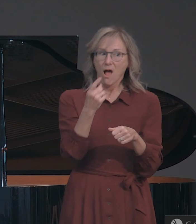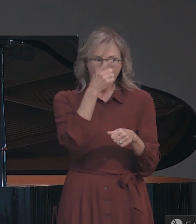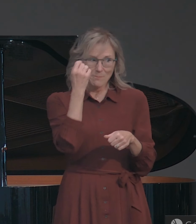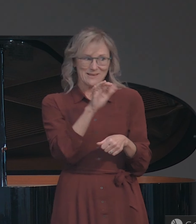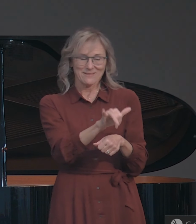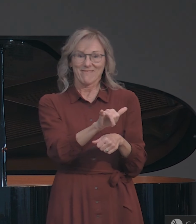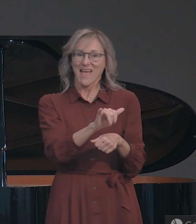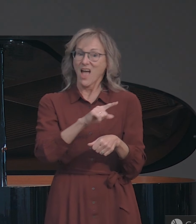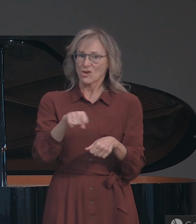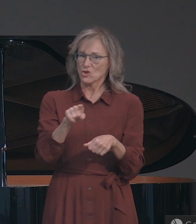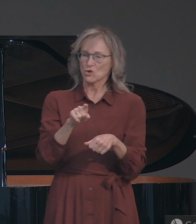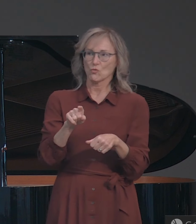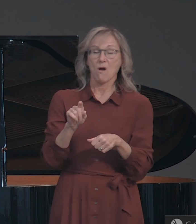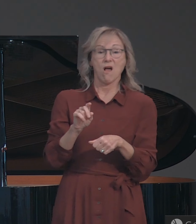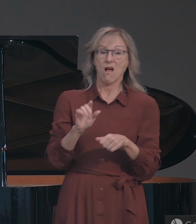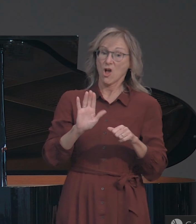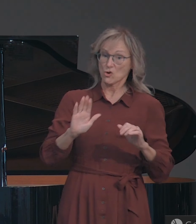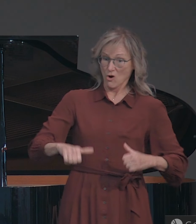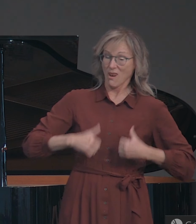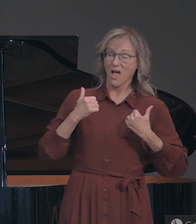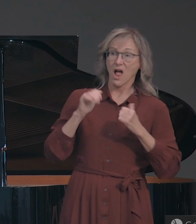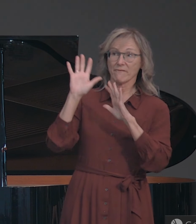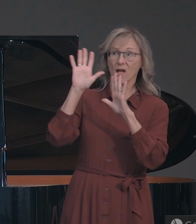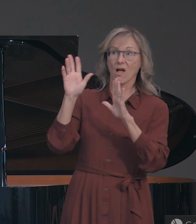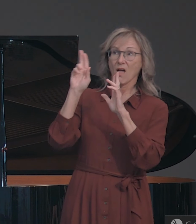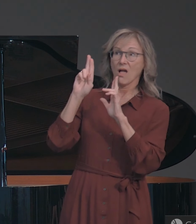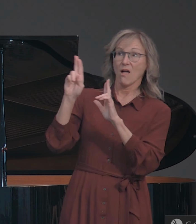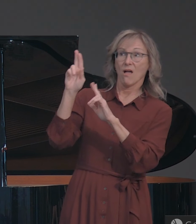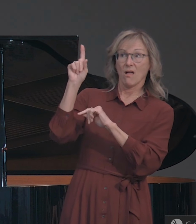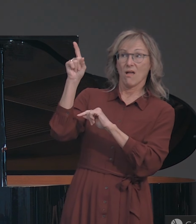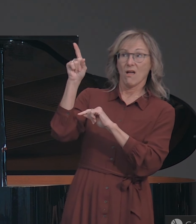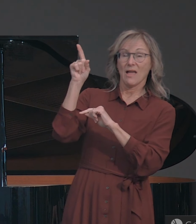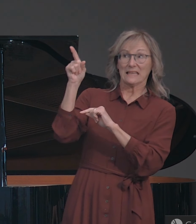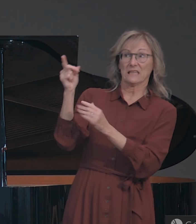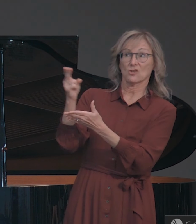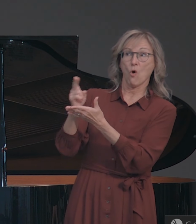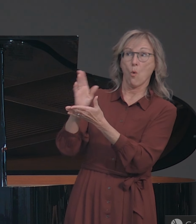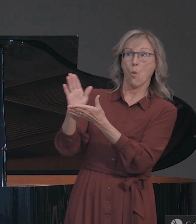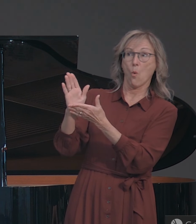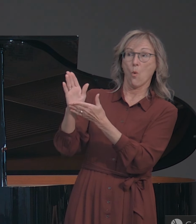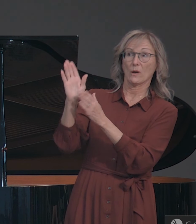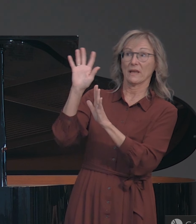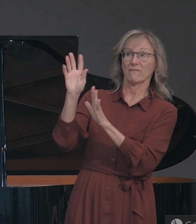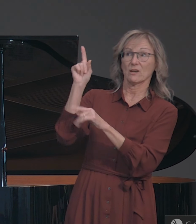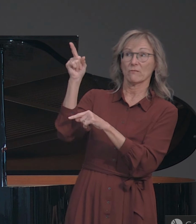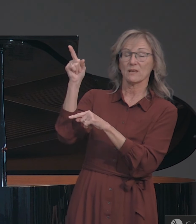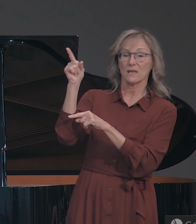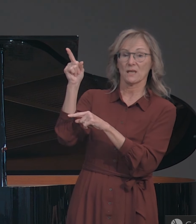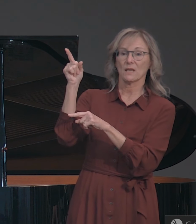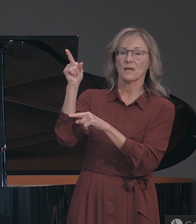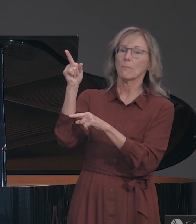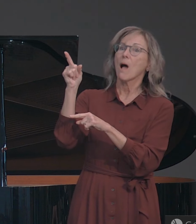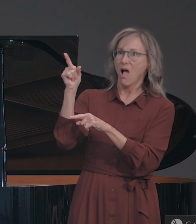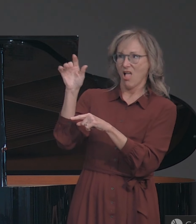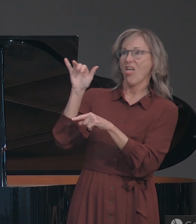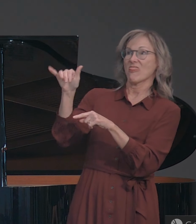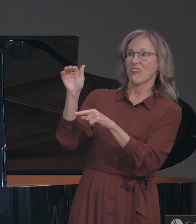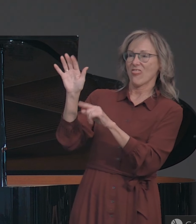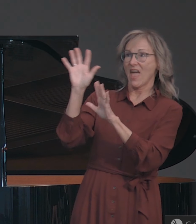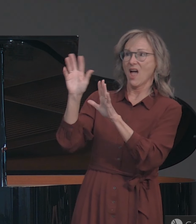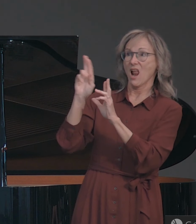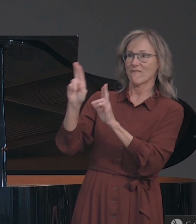fear throughout the time of your exile." Fear. A holy fear of God. It is this fear that should drive us